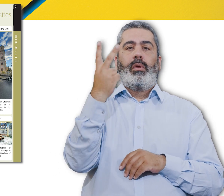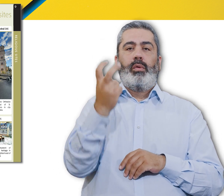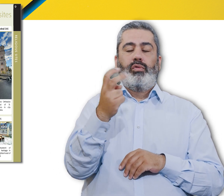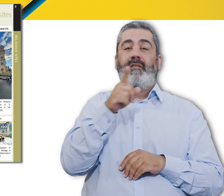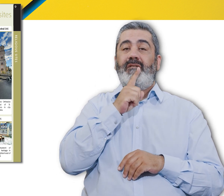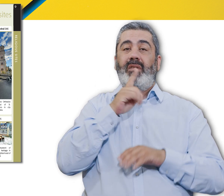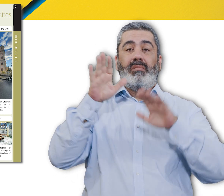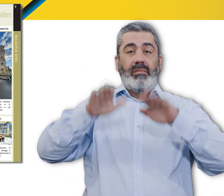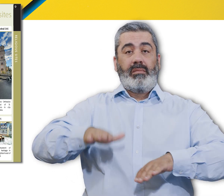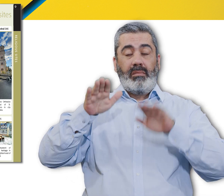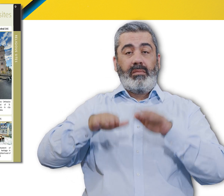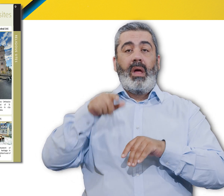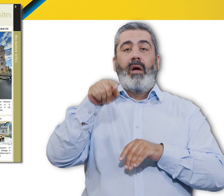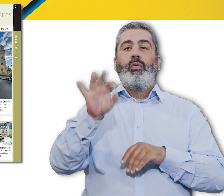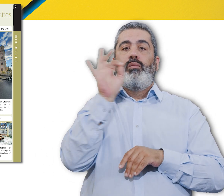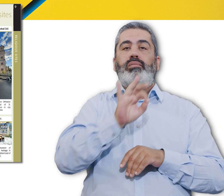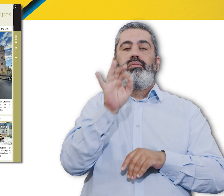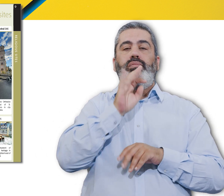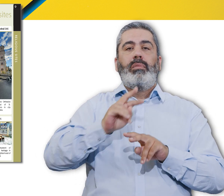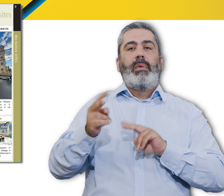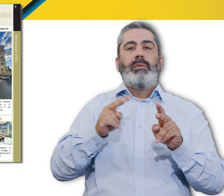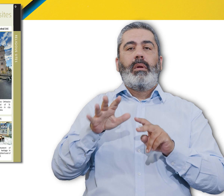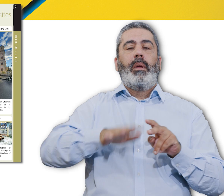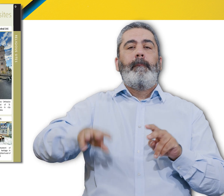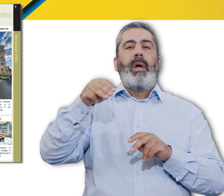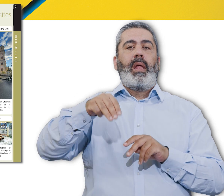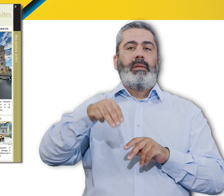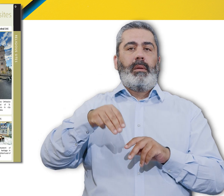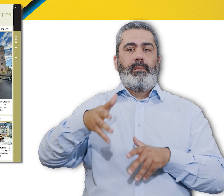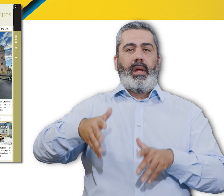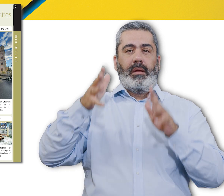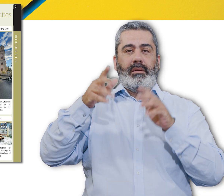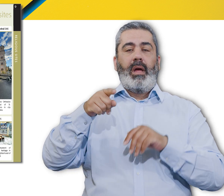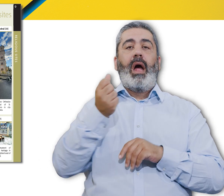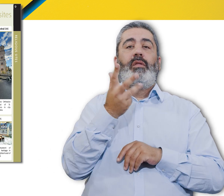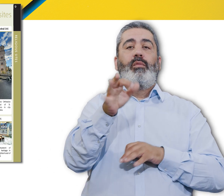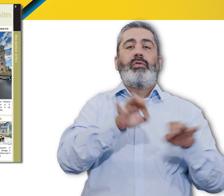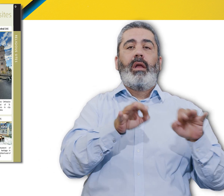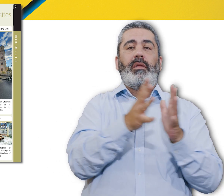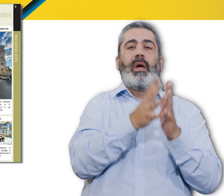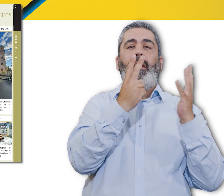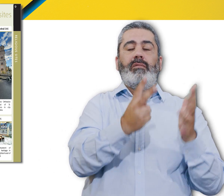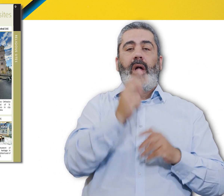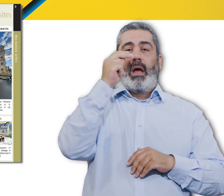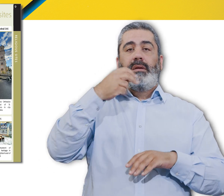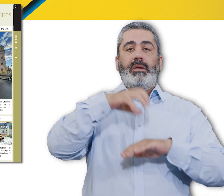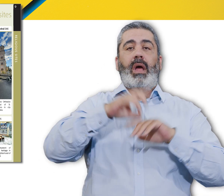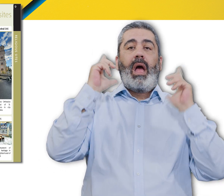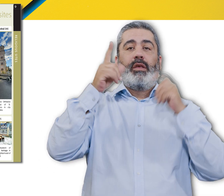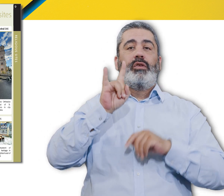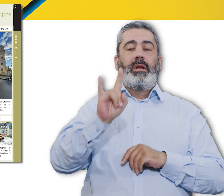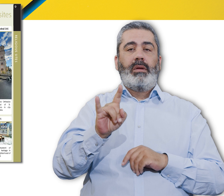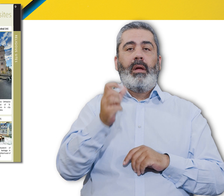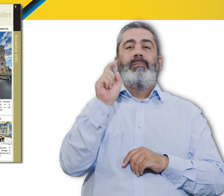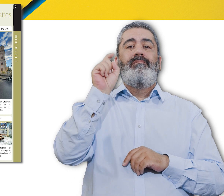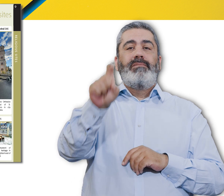Orthodox Cathedral of St. Demetrius in city centre area. St. Lydia Church. Point 17 on the map